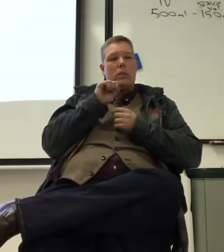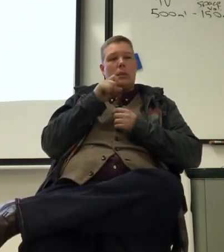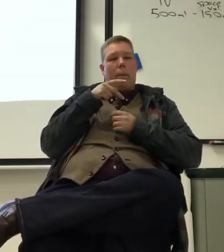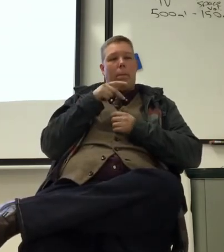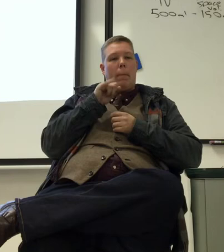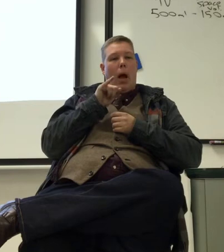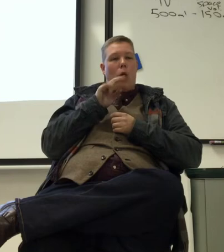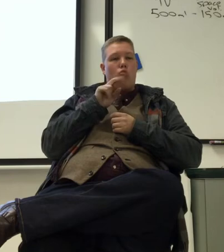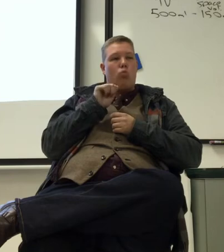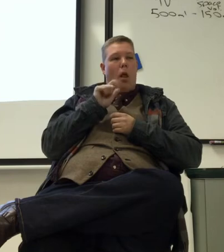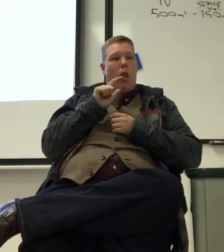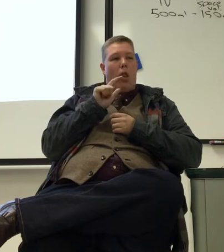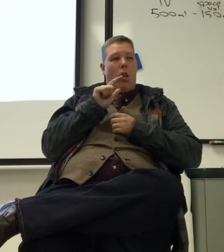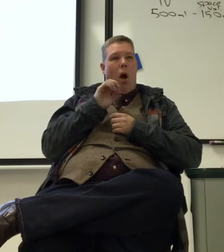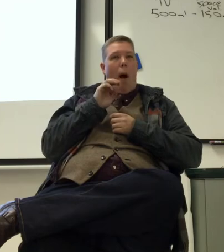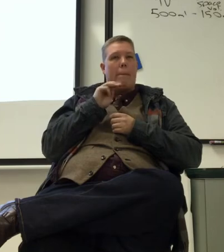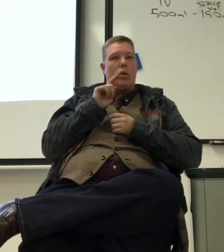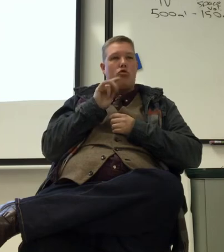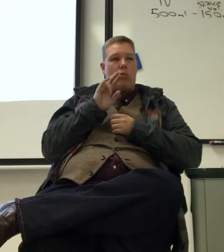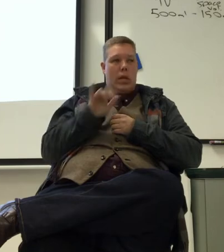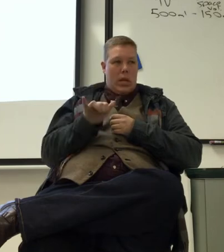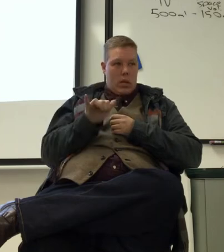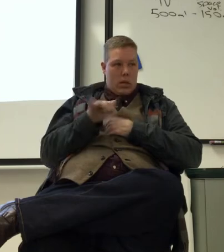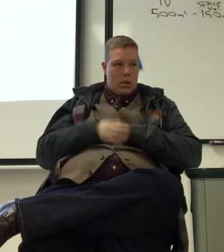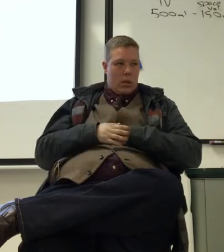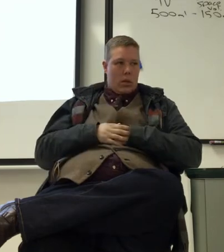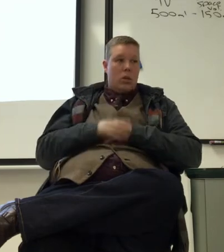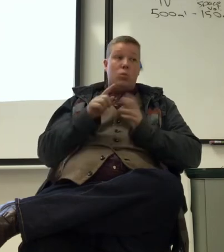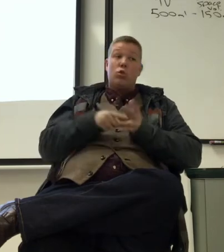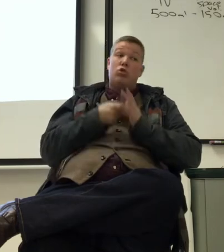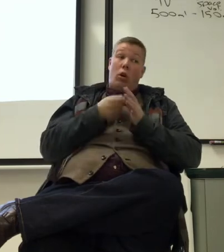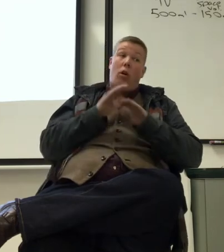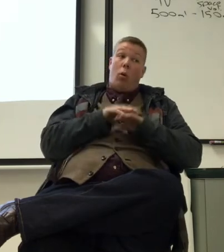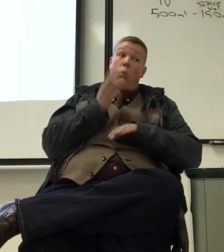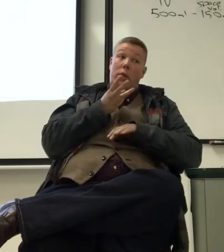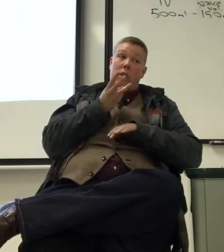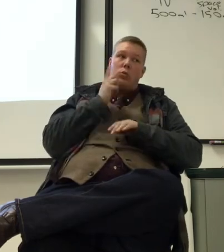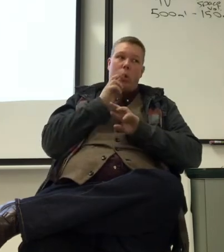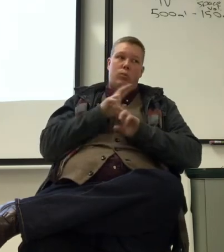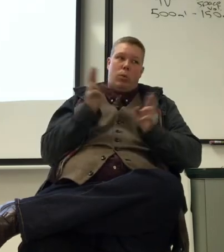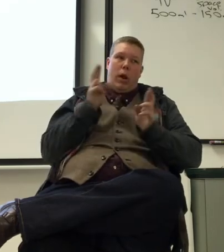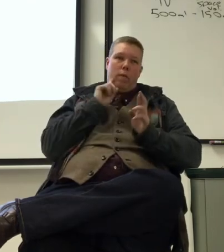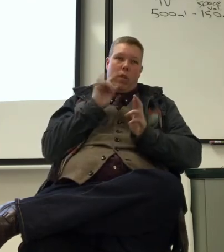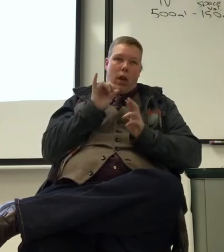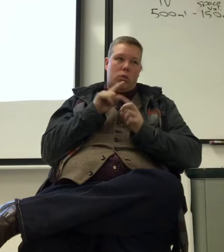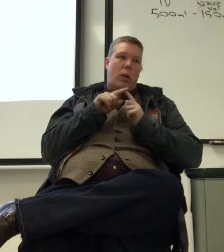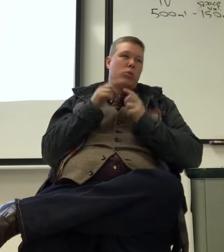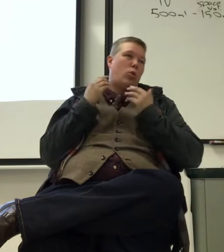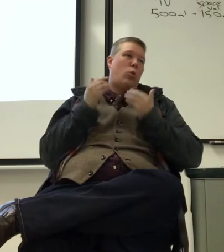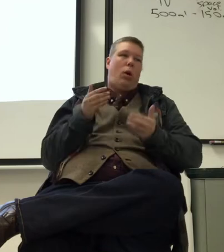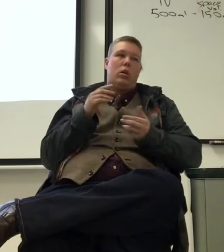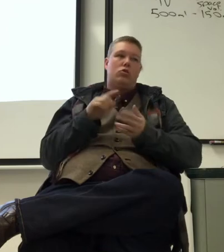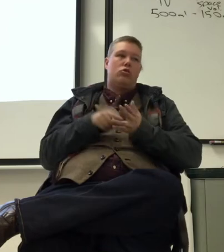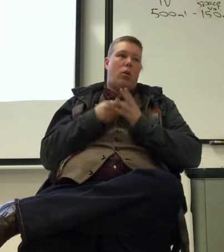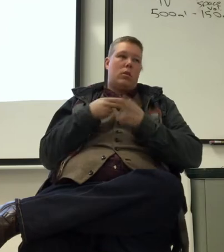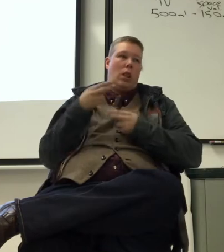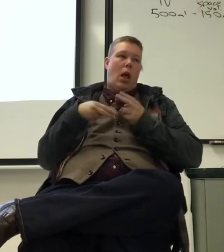we're going to start with that on Wednesday. So I want to make sure you're ready for that.